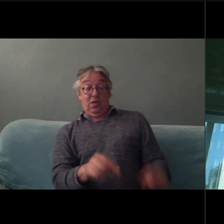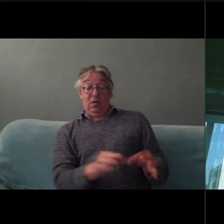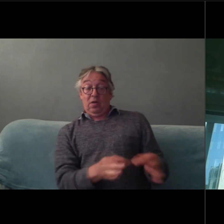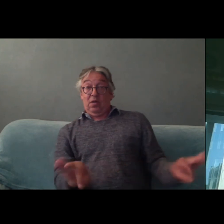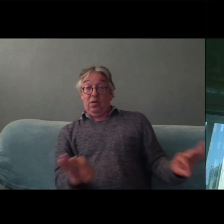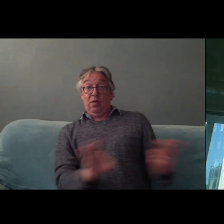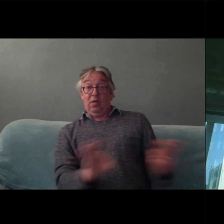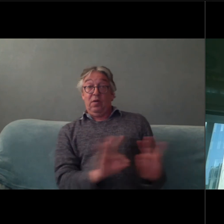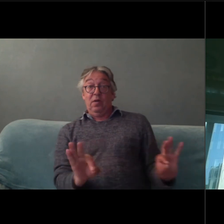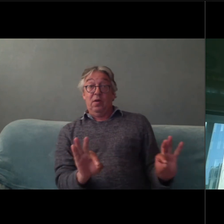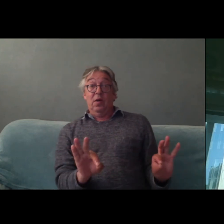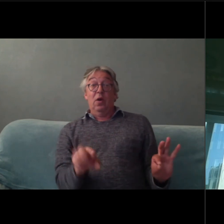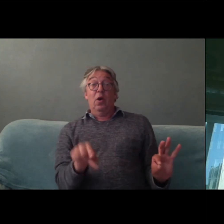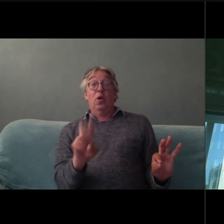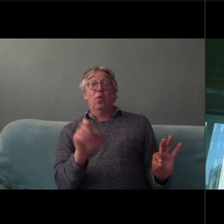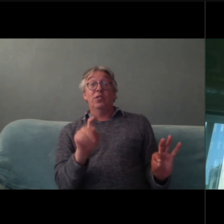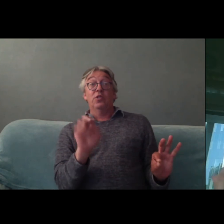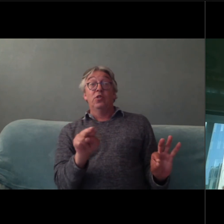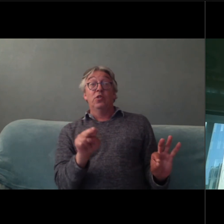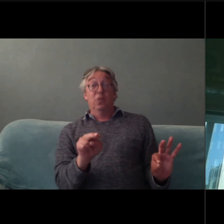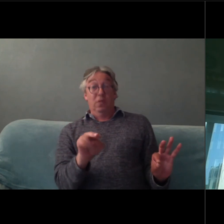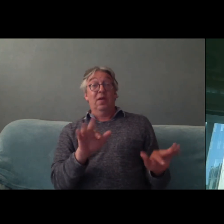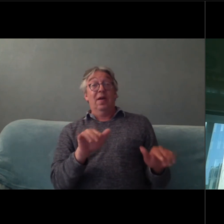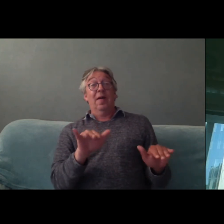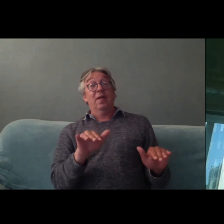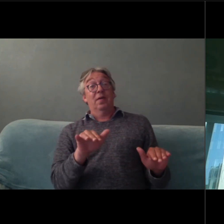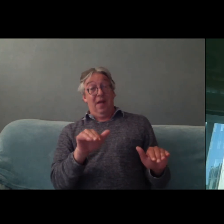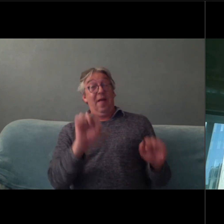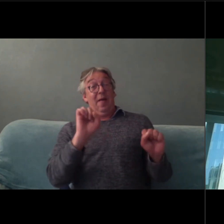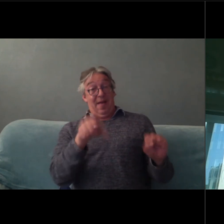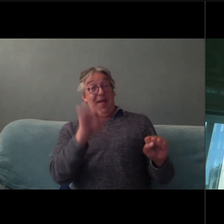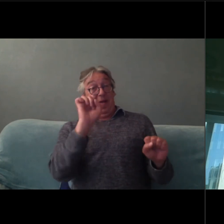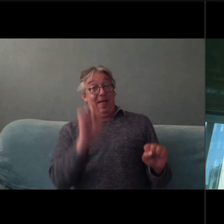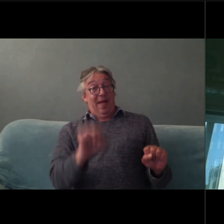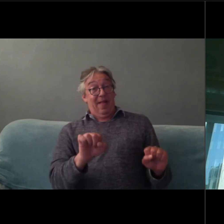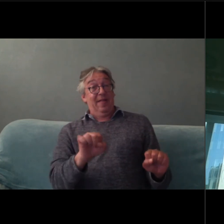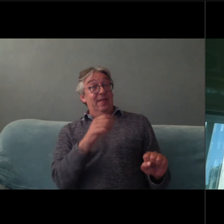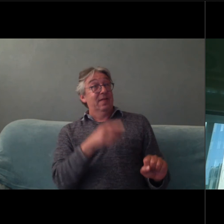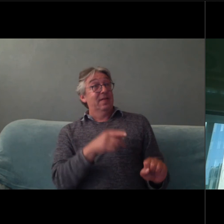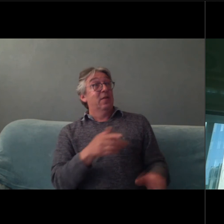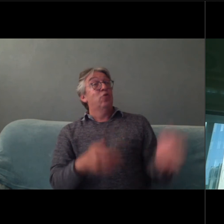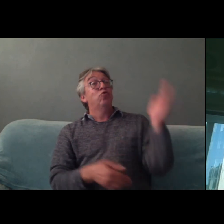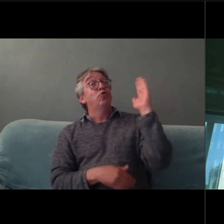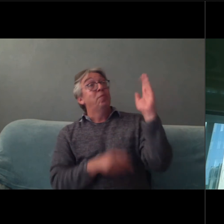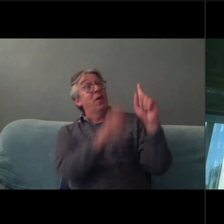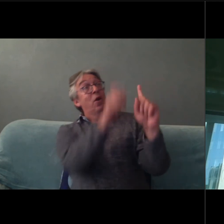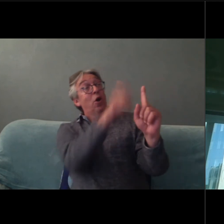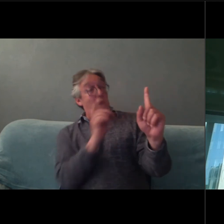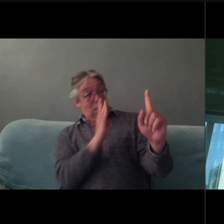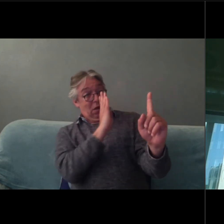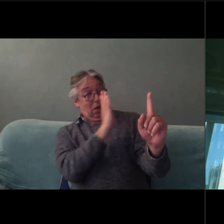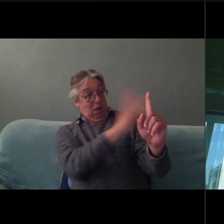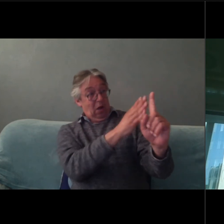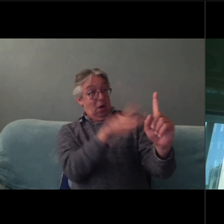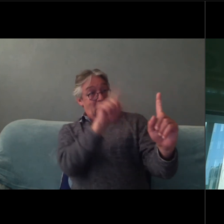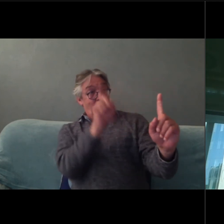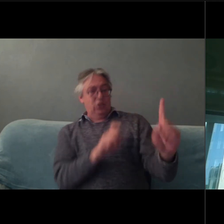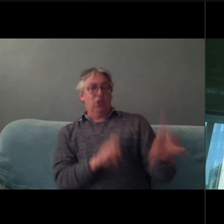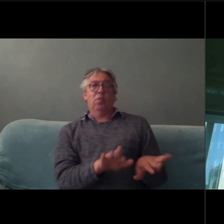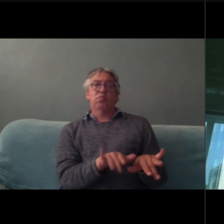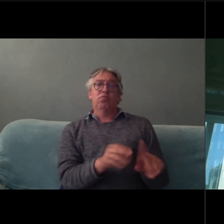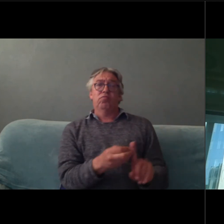any clarifications you want to hear or other topics you want to hear discussed, please put them in the question box and say to